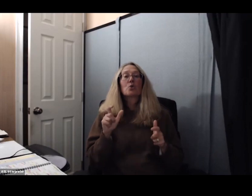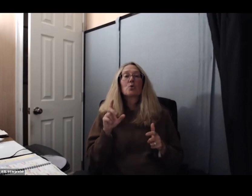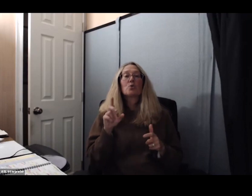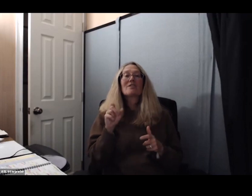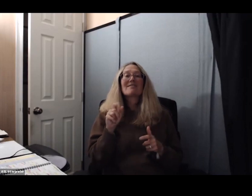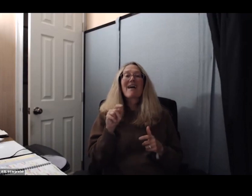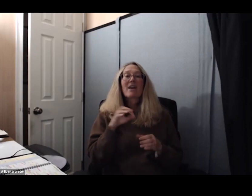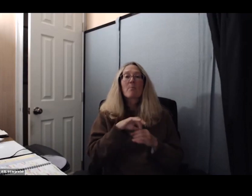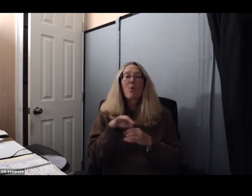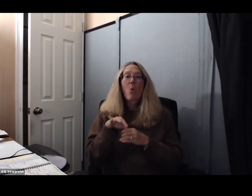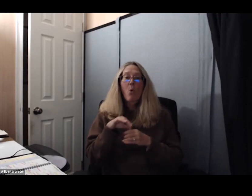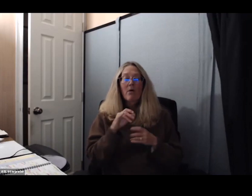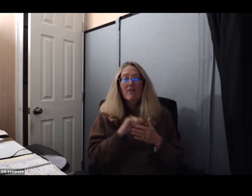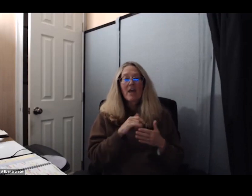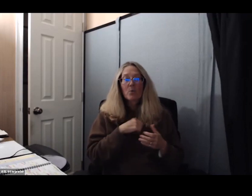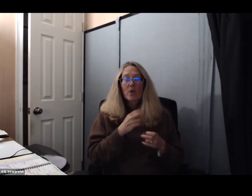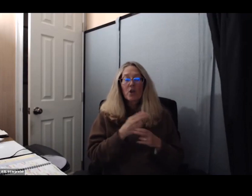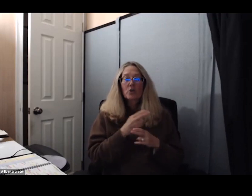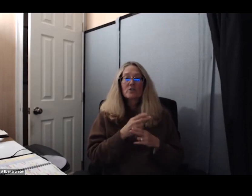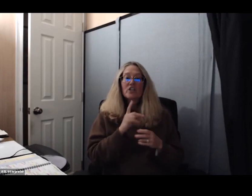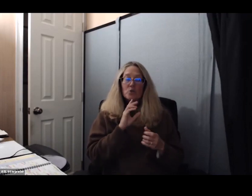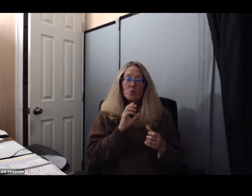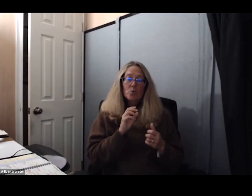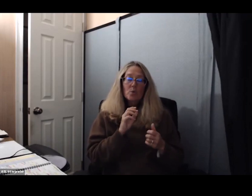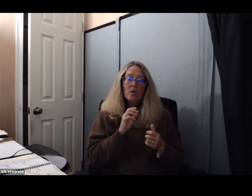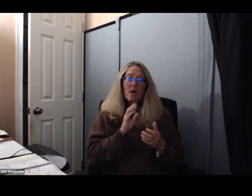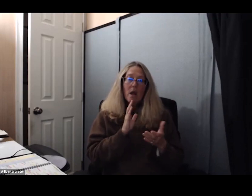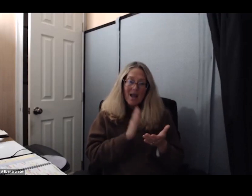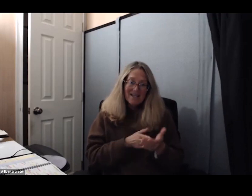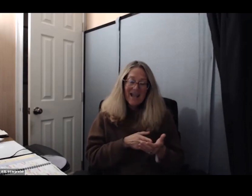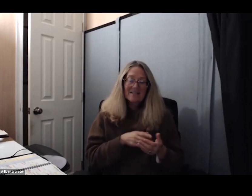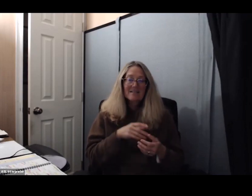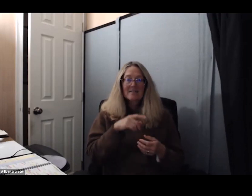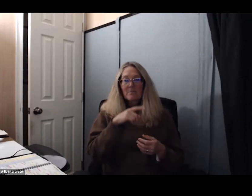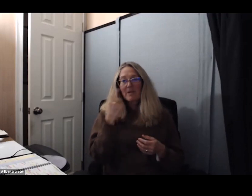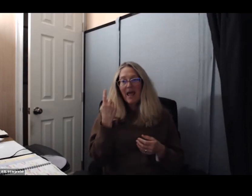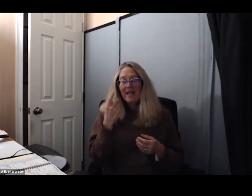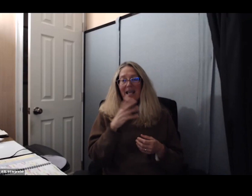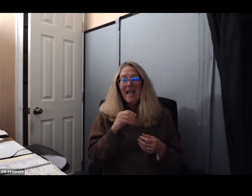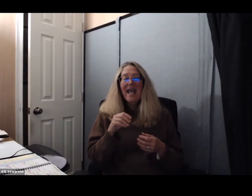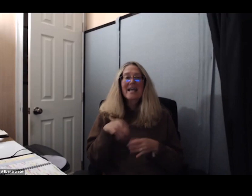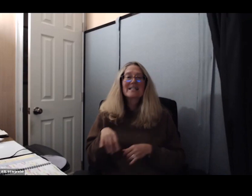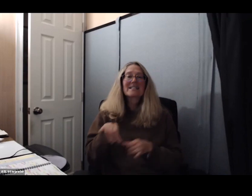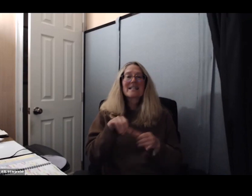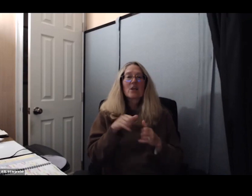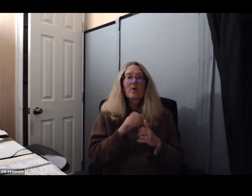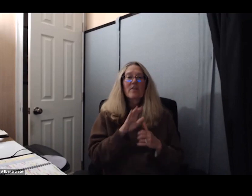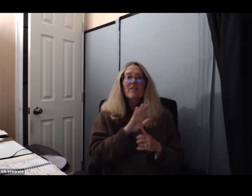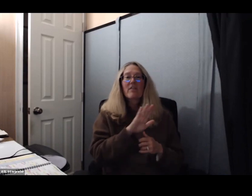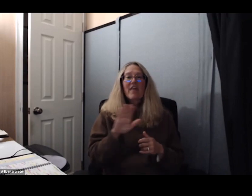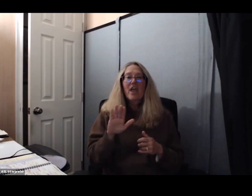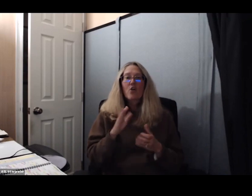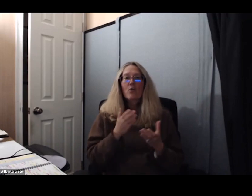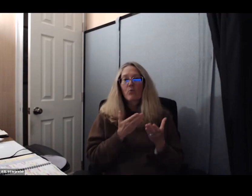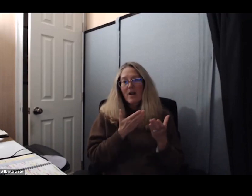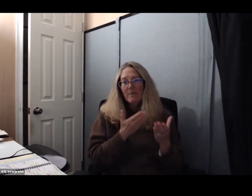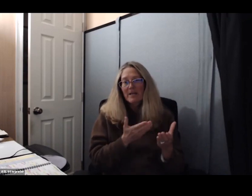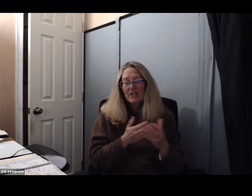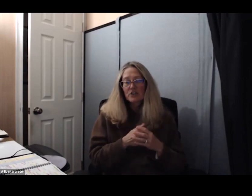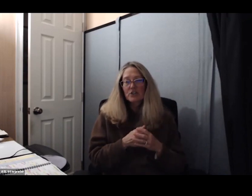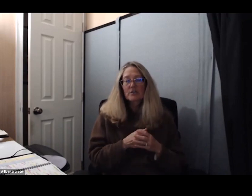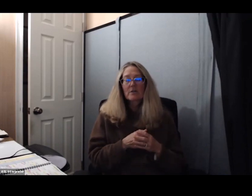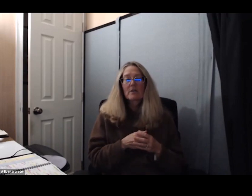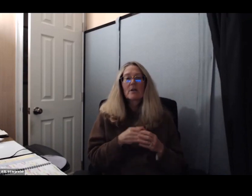come in so that the Combating Anti-Blackness also can review that data and sync up with their recommendations.